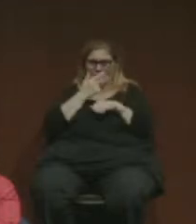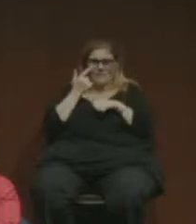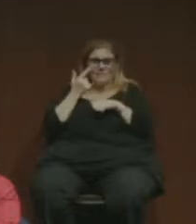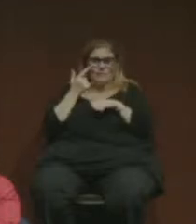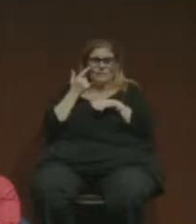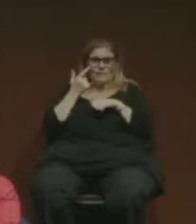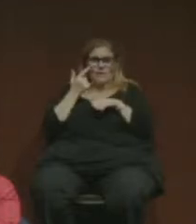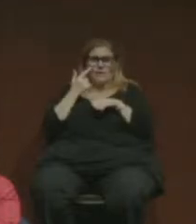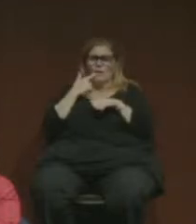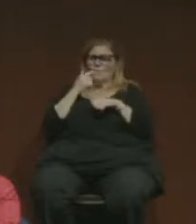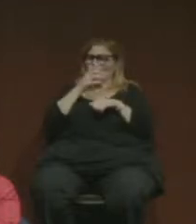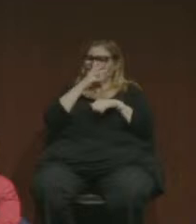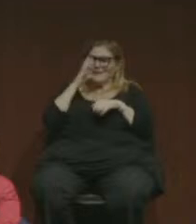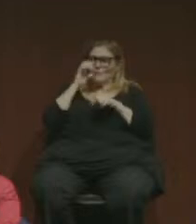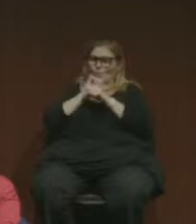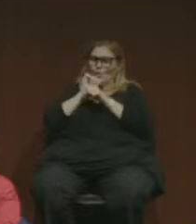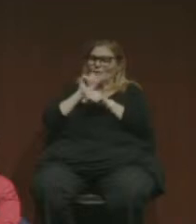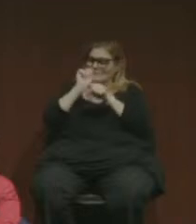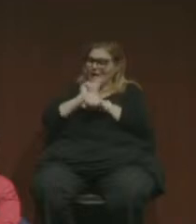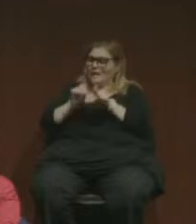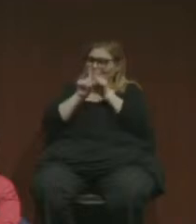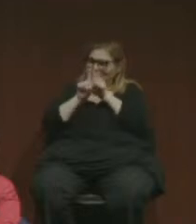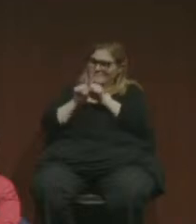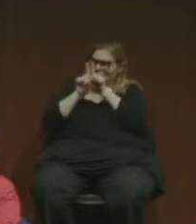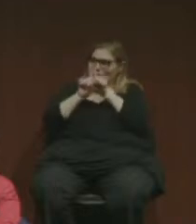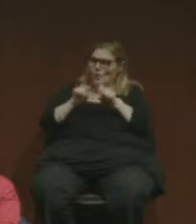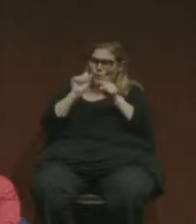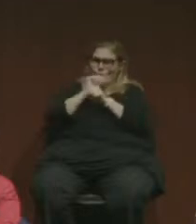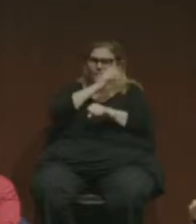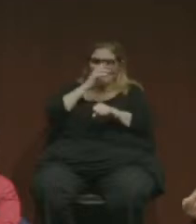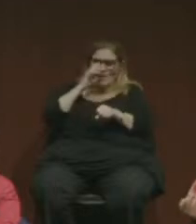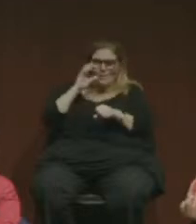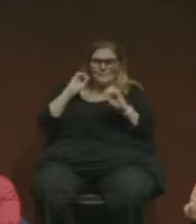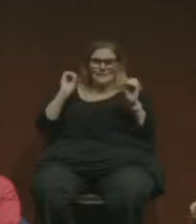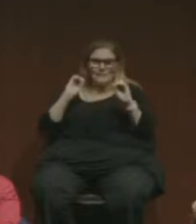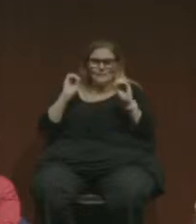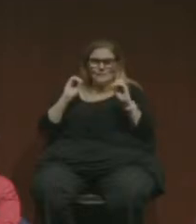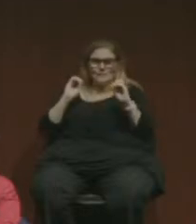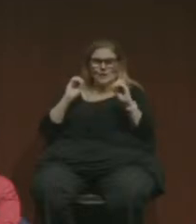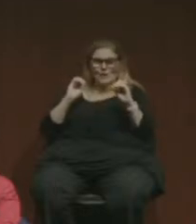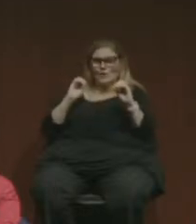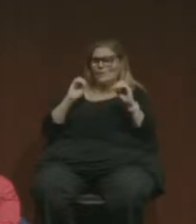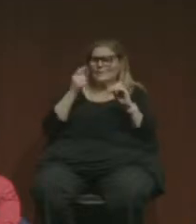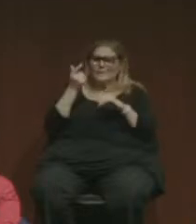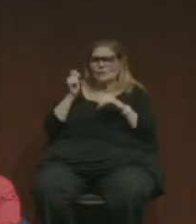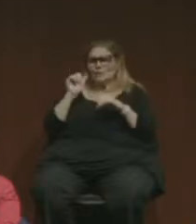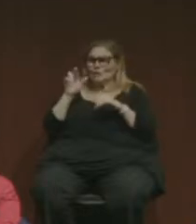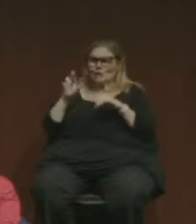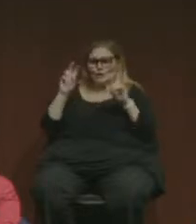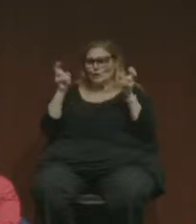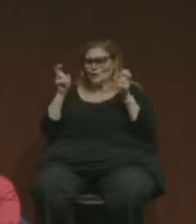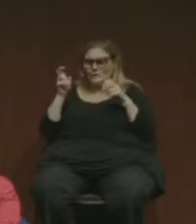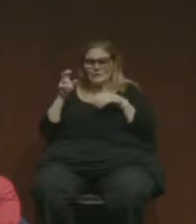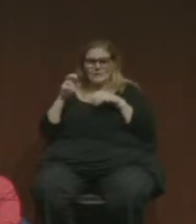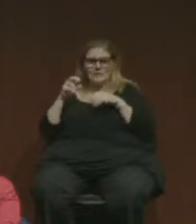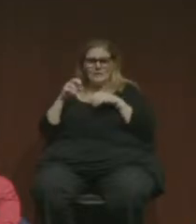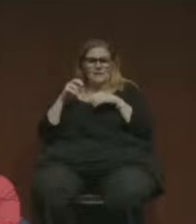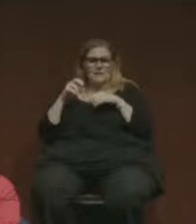was agricultural, working side by side, cutting in the fields, so there was no weaker gender.